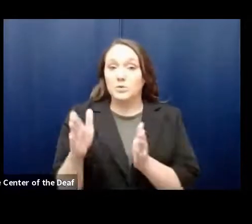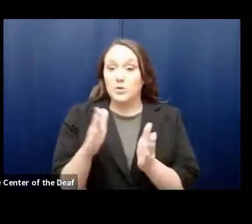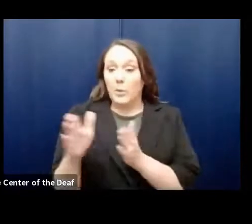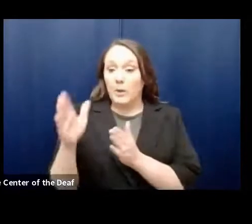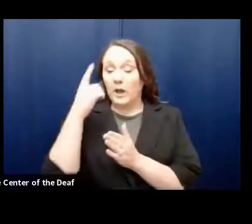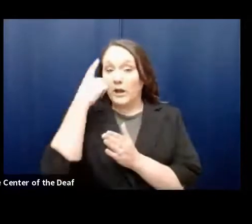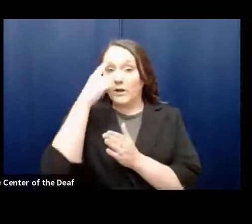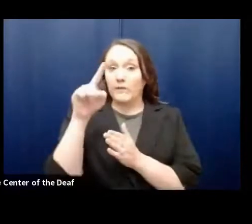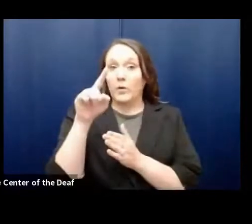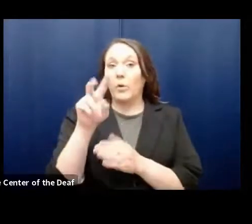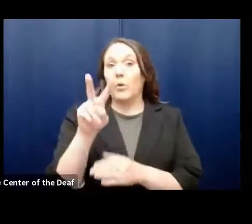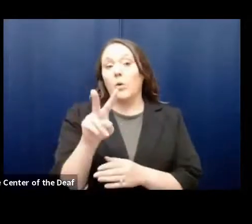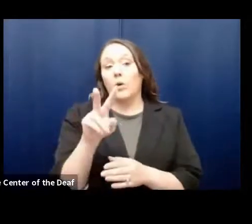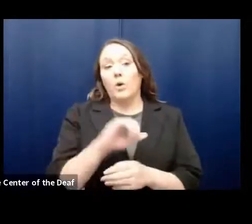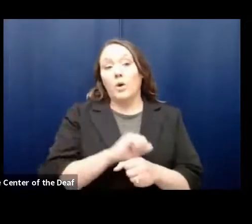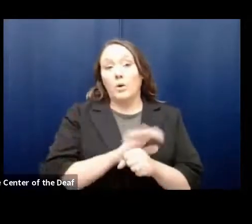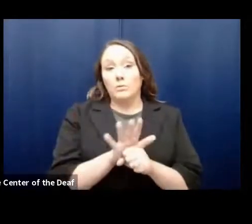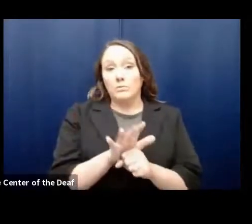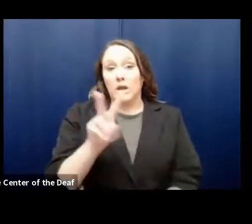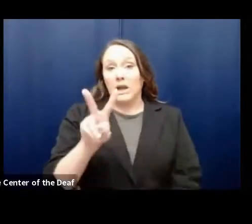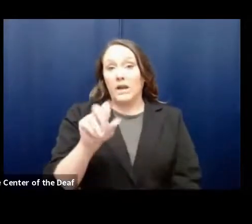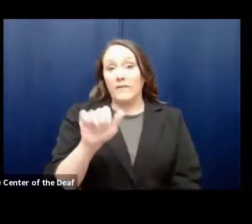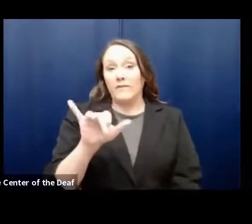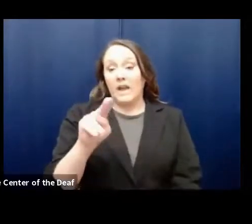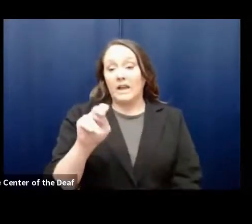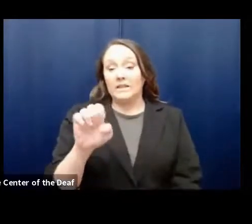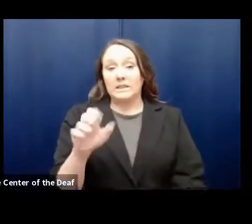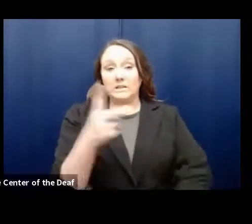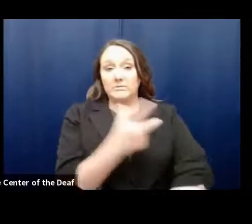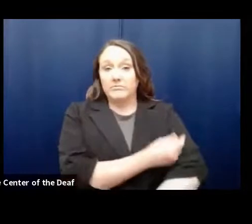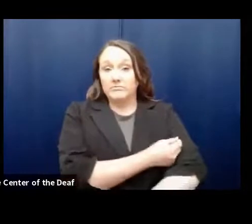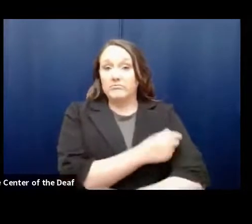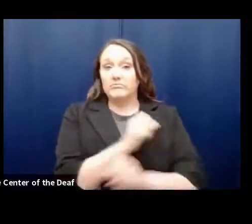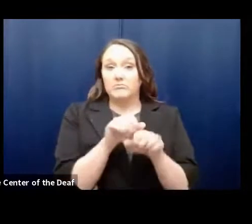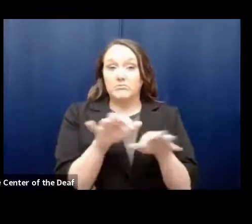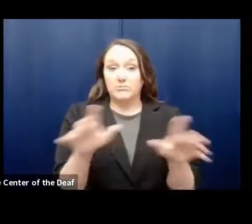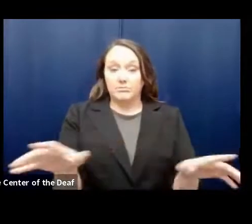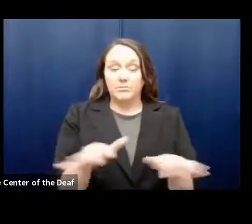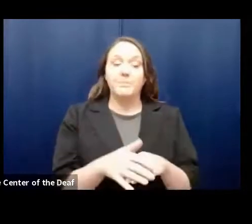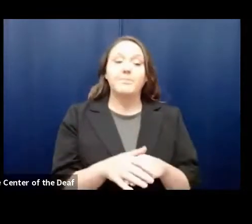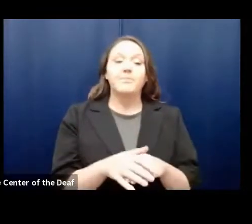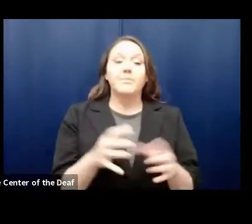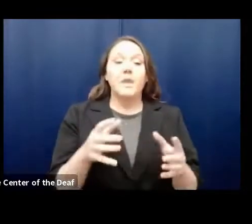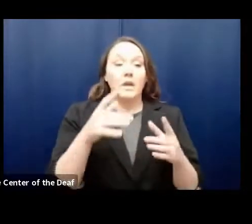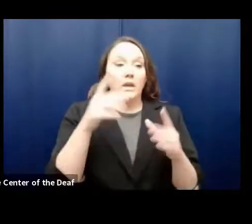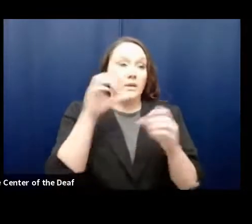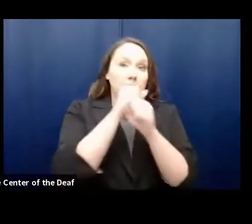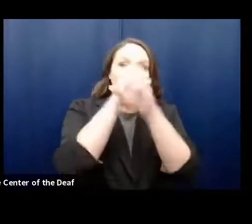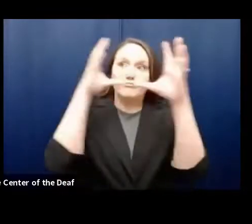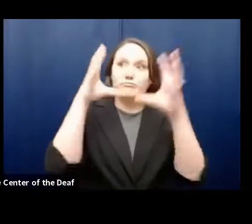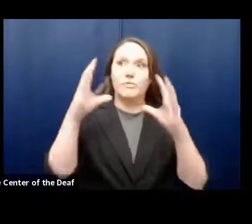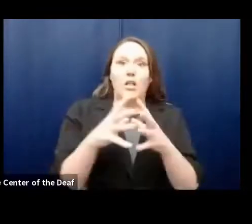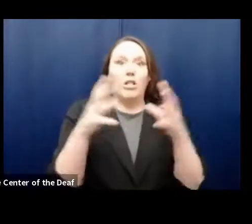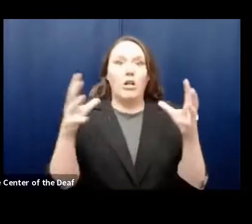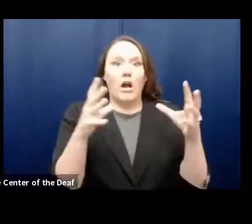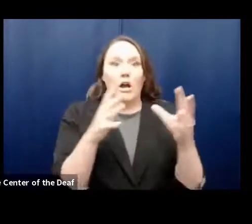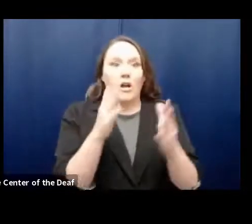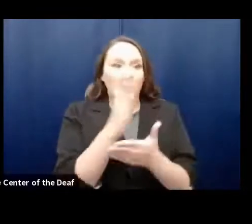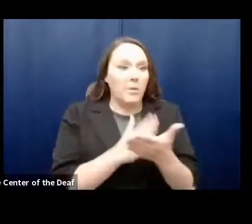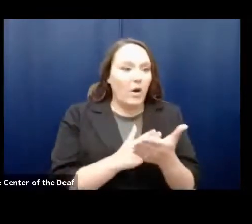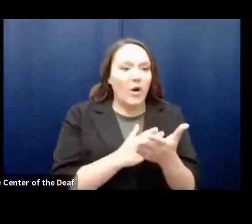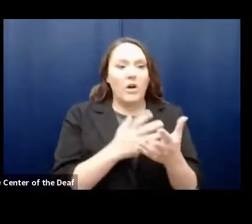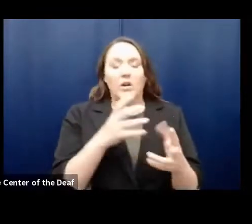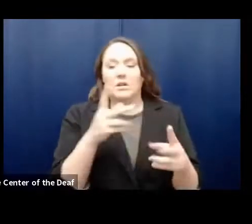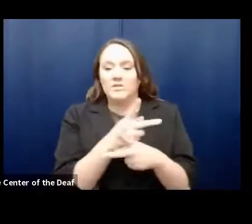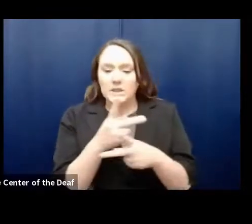prepping for COVID-19 vaccine distribution. As you can imagine, there are a lot of moving parts and logistical pieces to